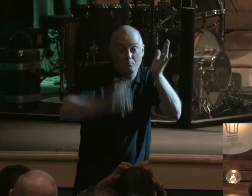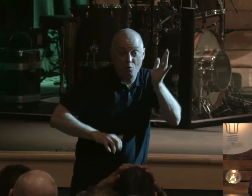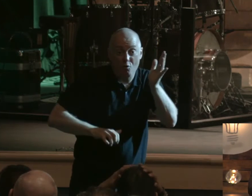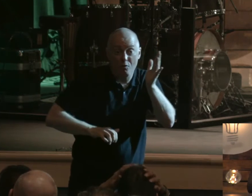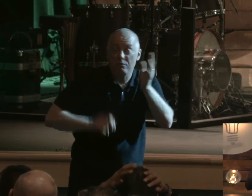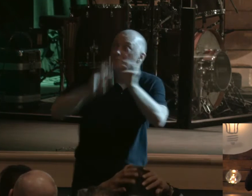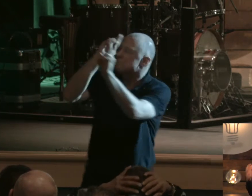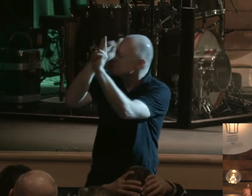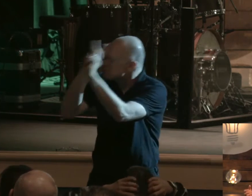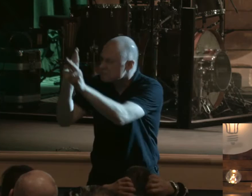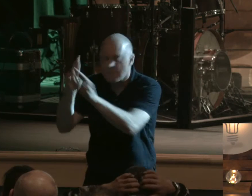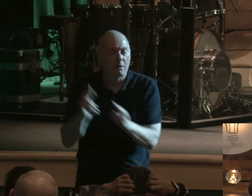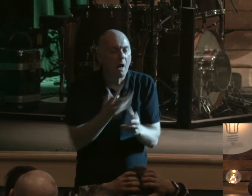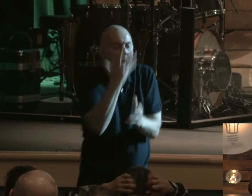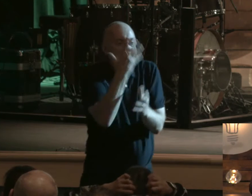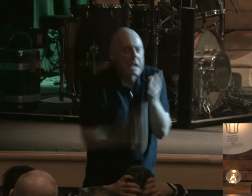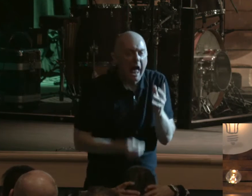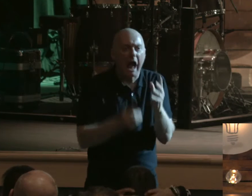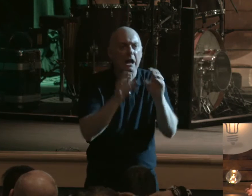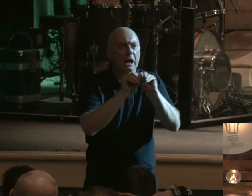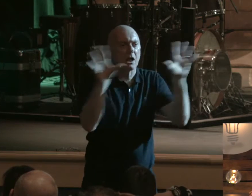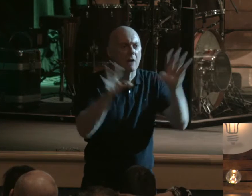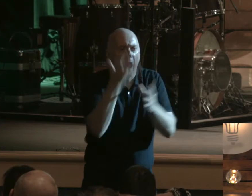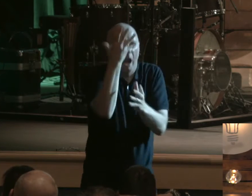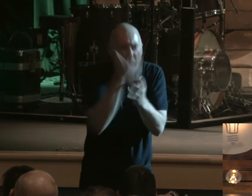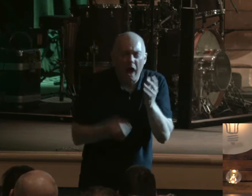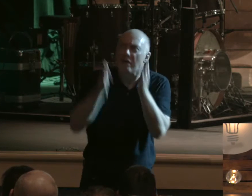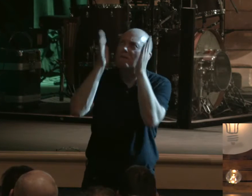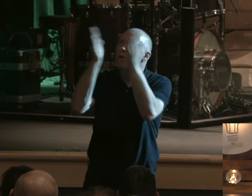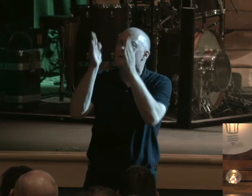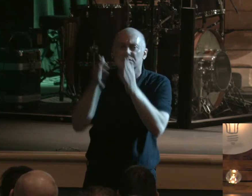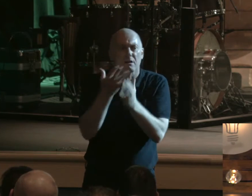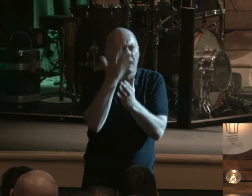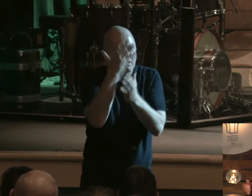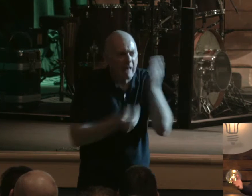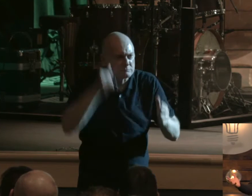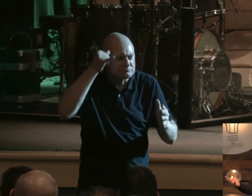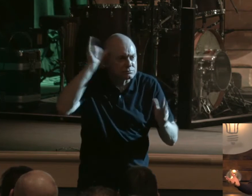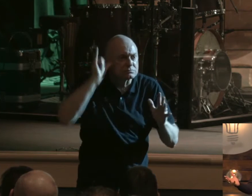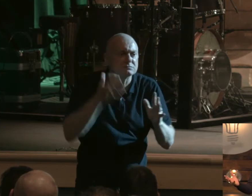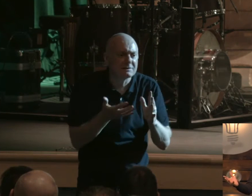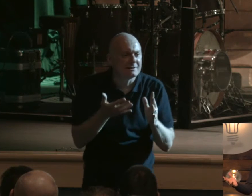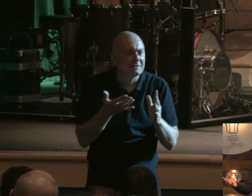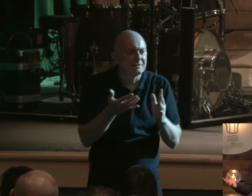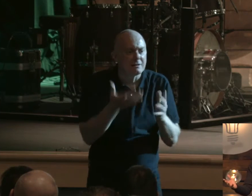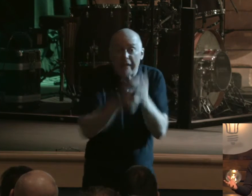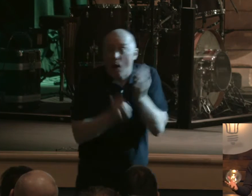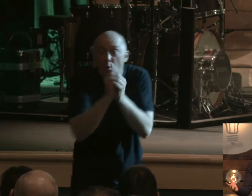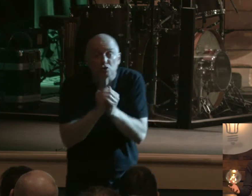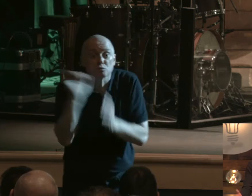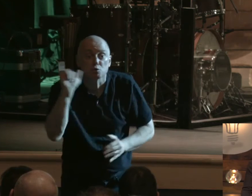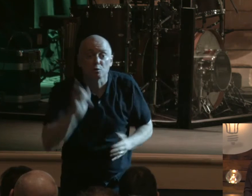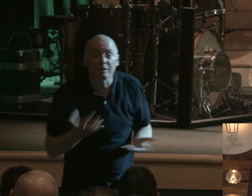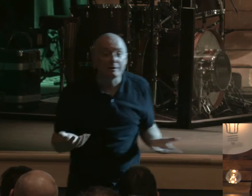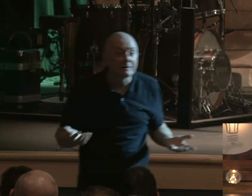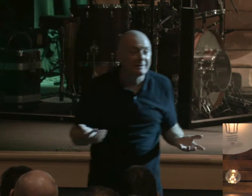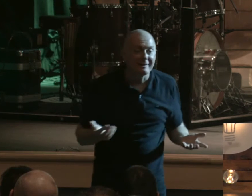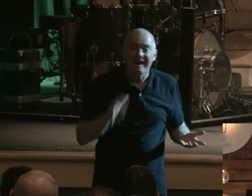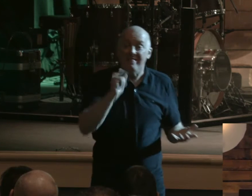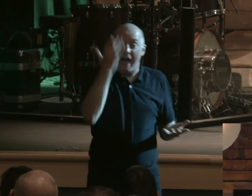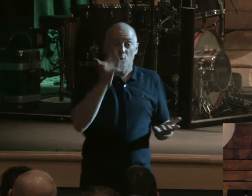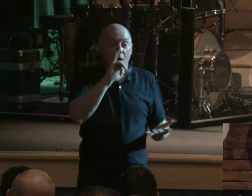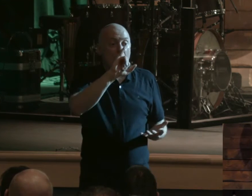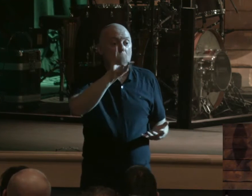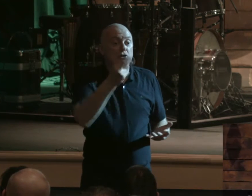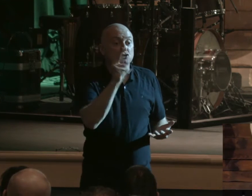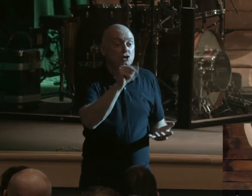lack clarity, you lack focus, you lack resolve, you lack worship, honestly. This is why